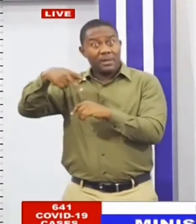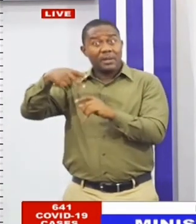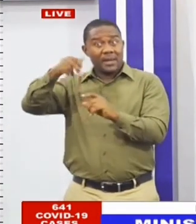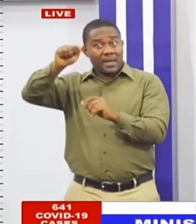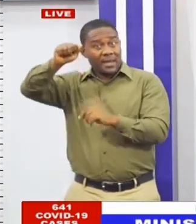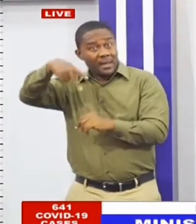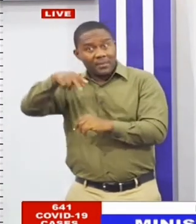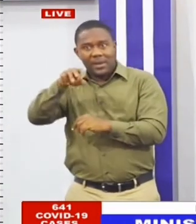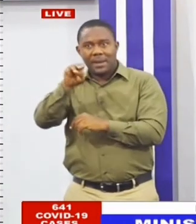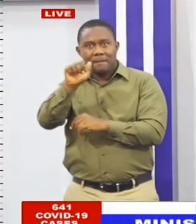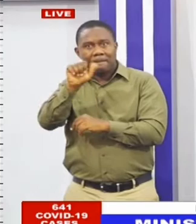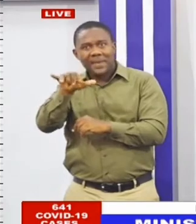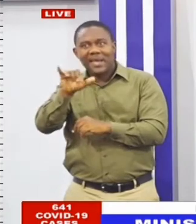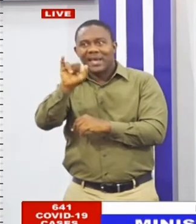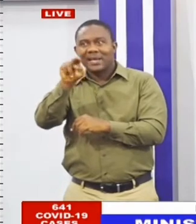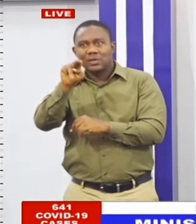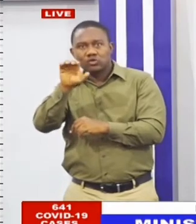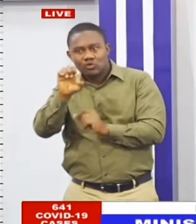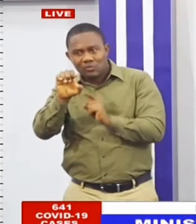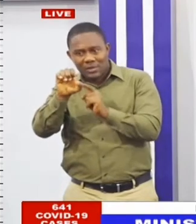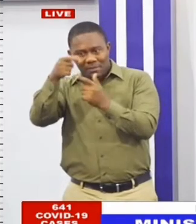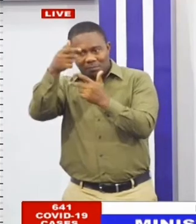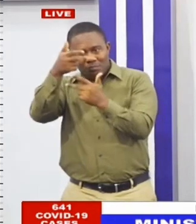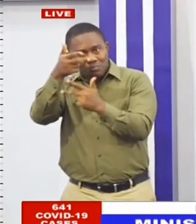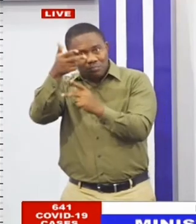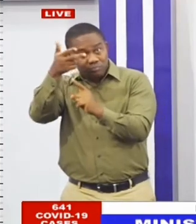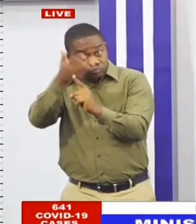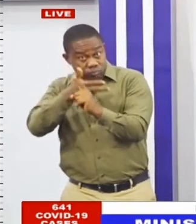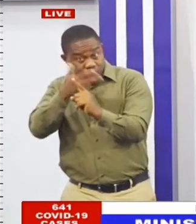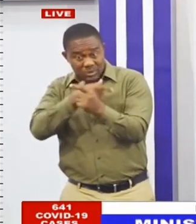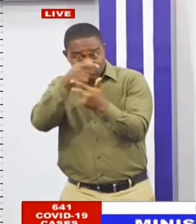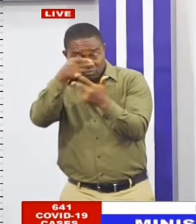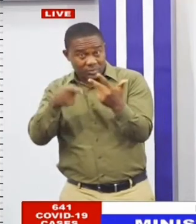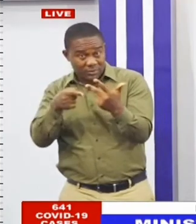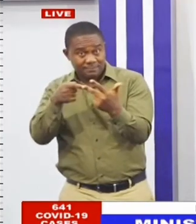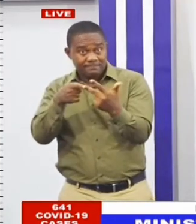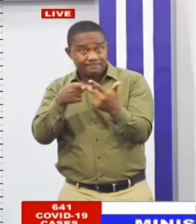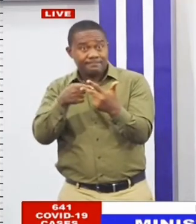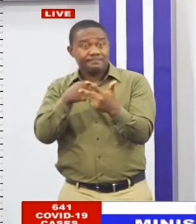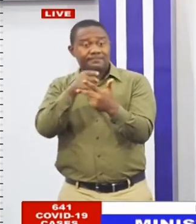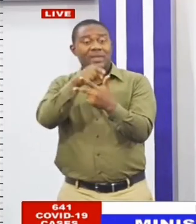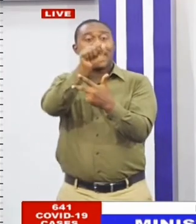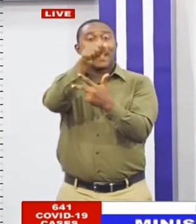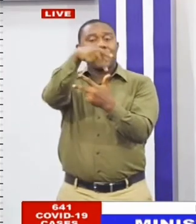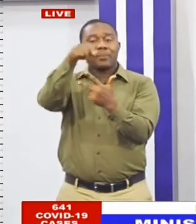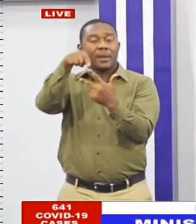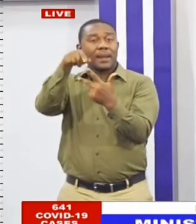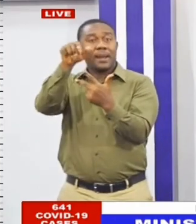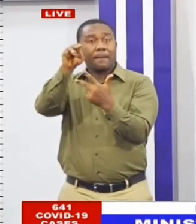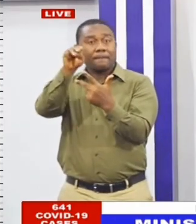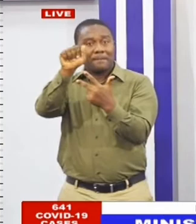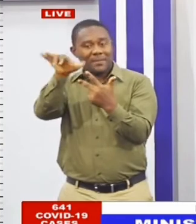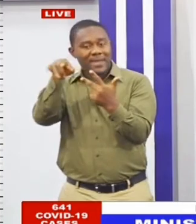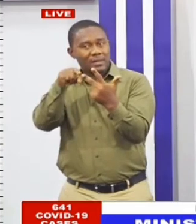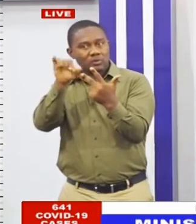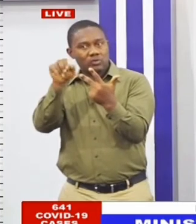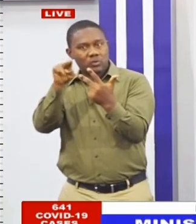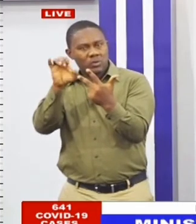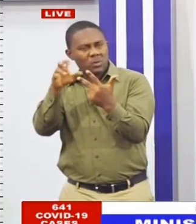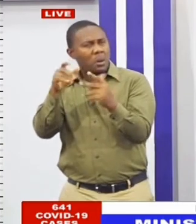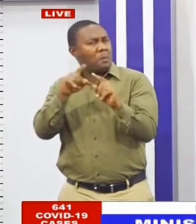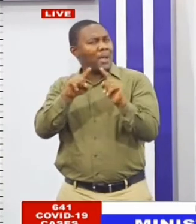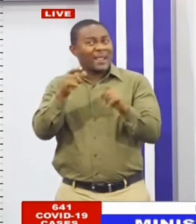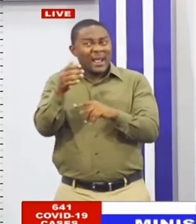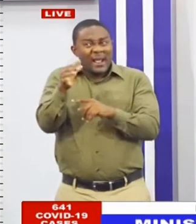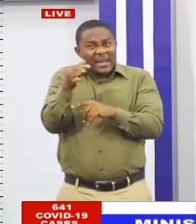3 months, April, May, and June. By the 9th of April, some